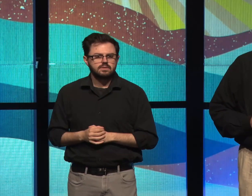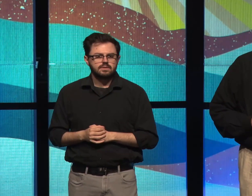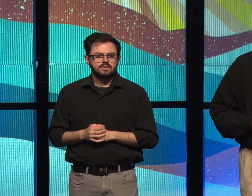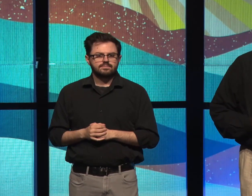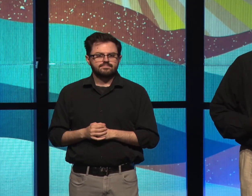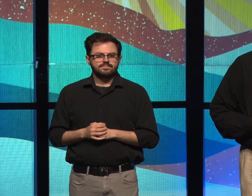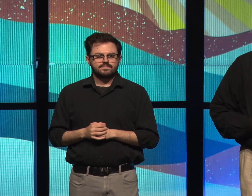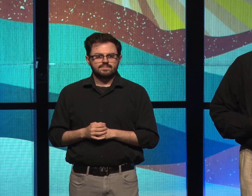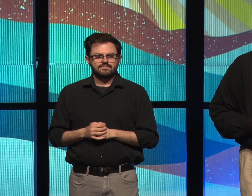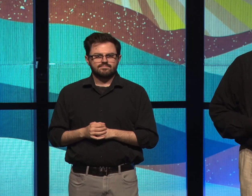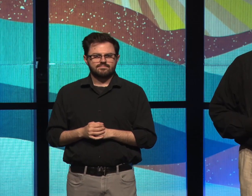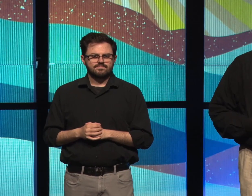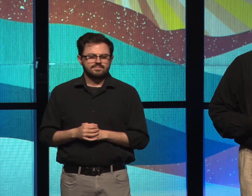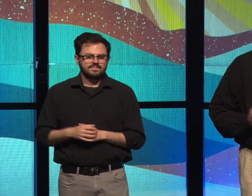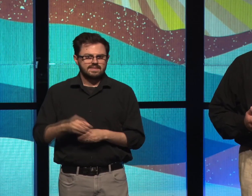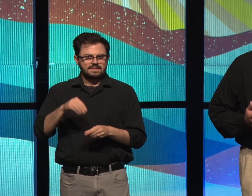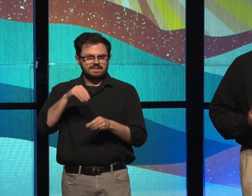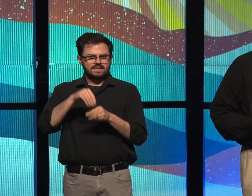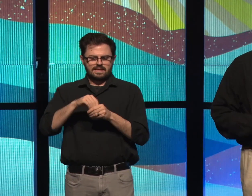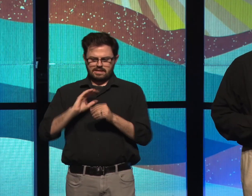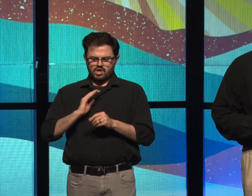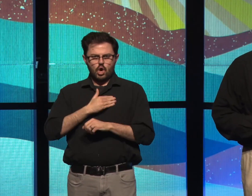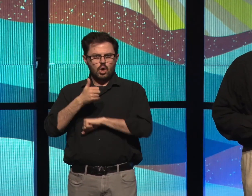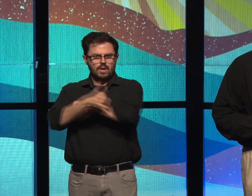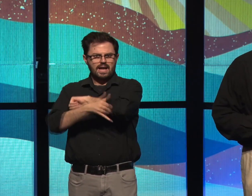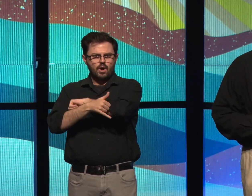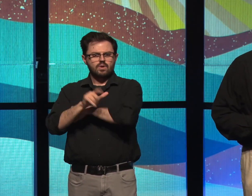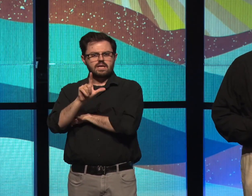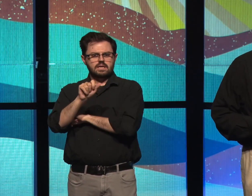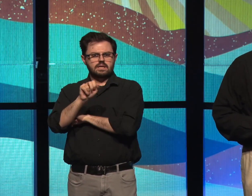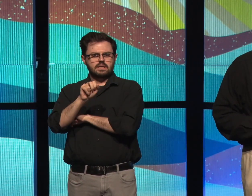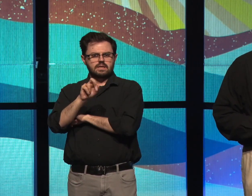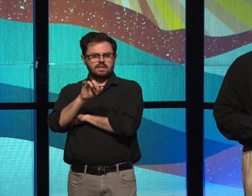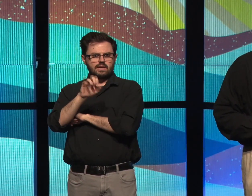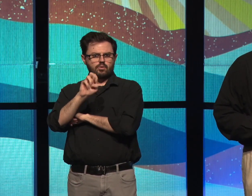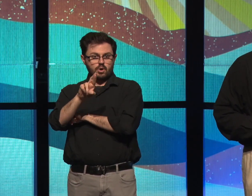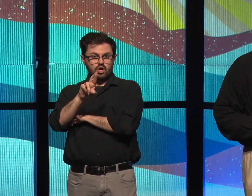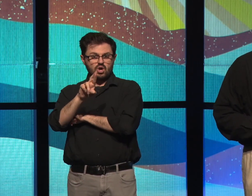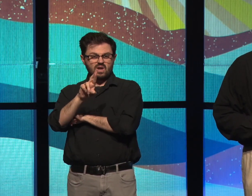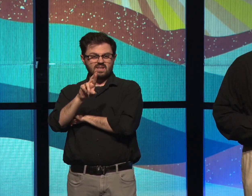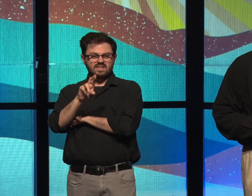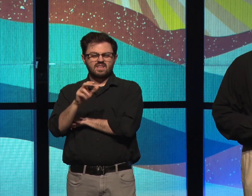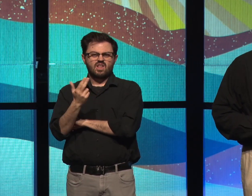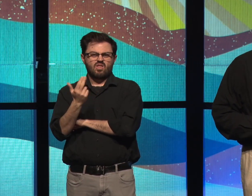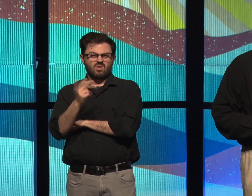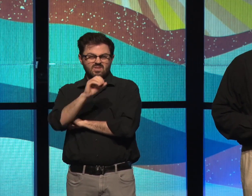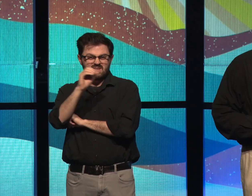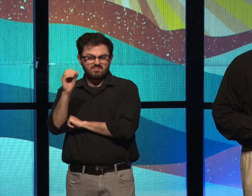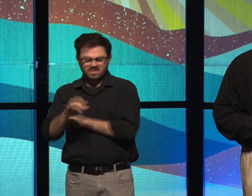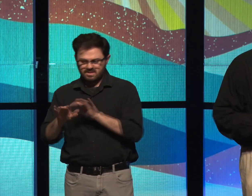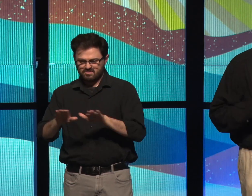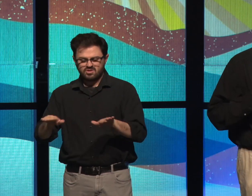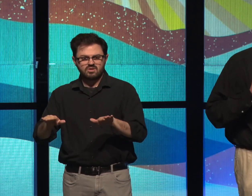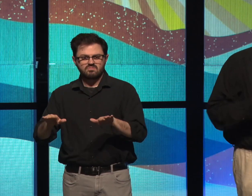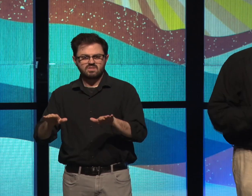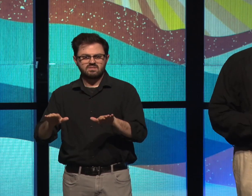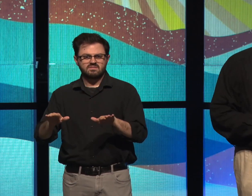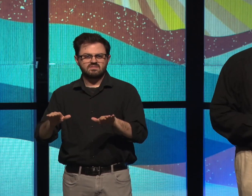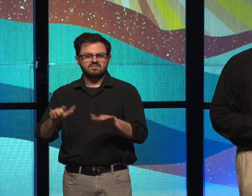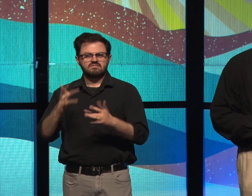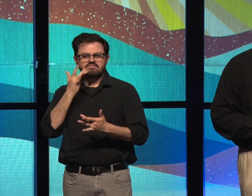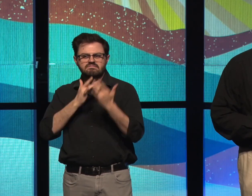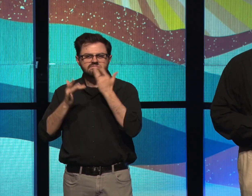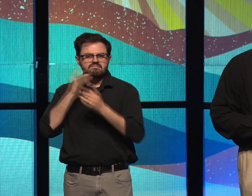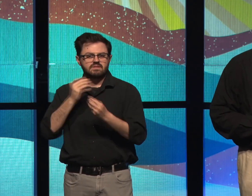13% of children in Larimer County are food insecure. I'll even bring it